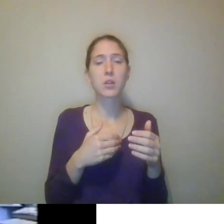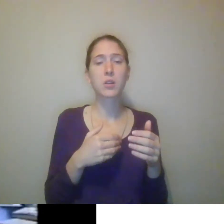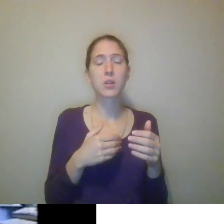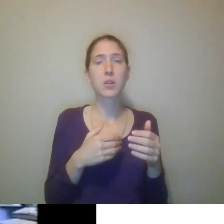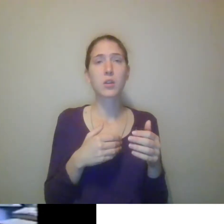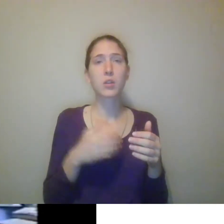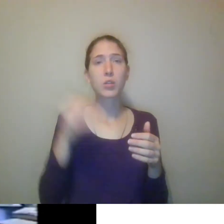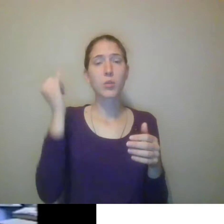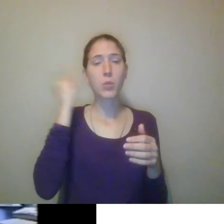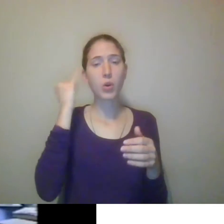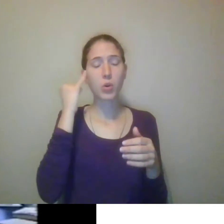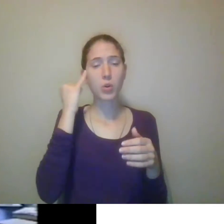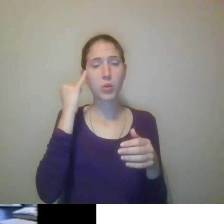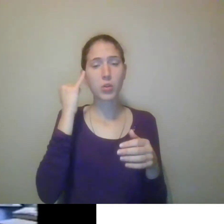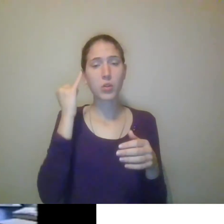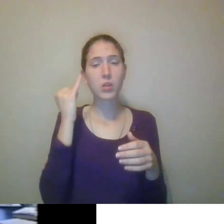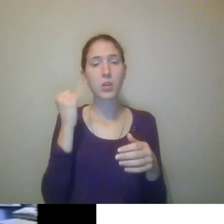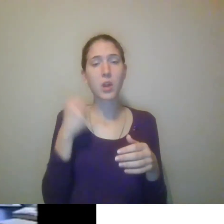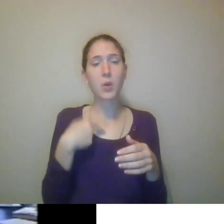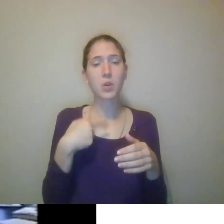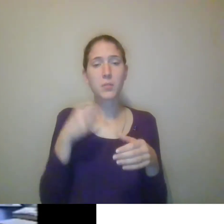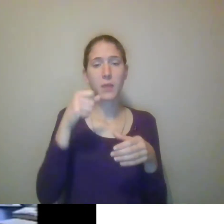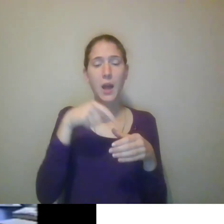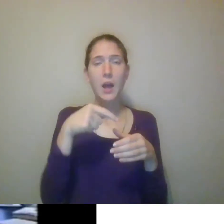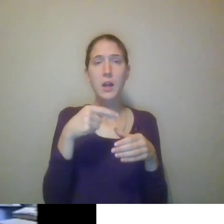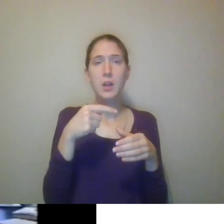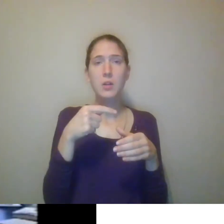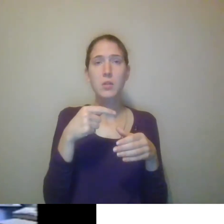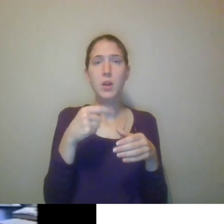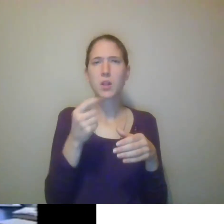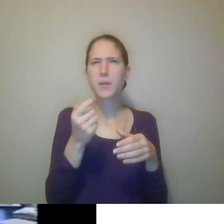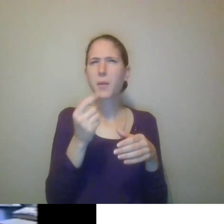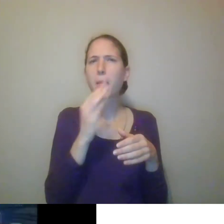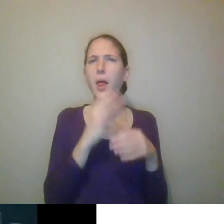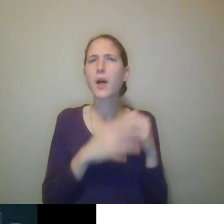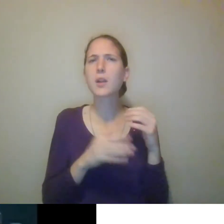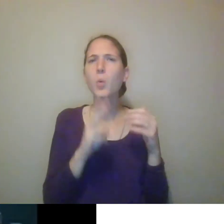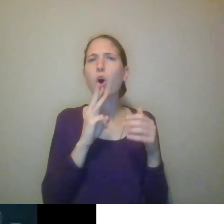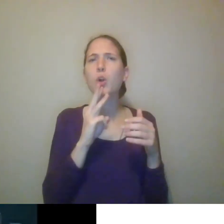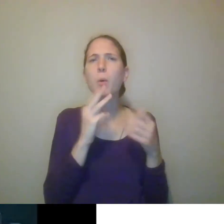water if I was to add a drop of this blood to it?